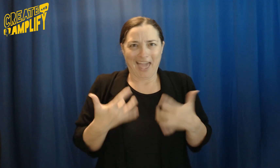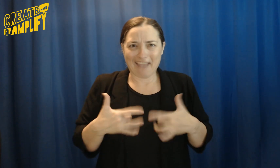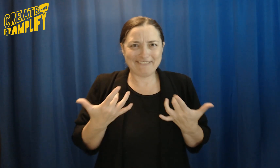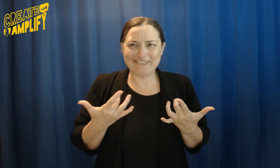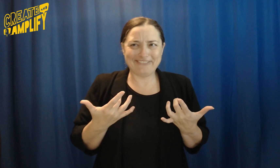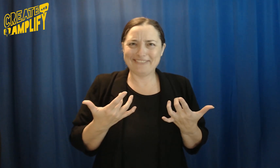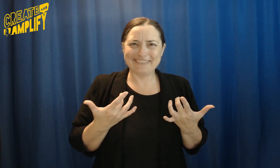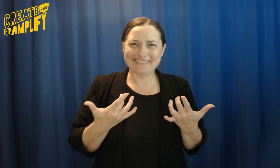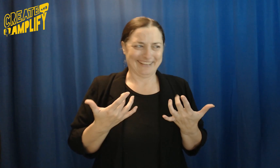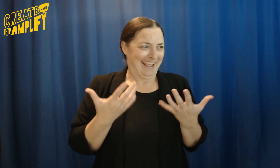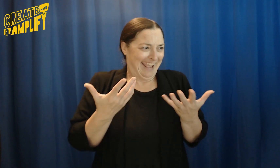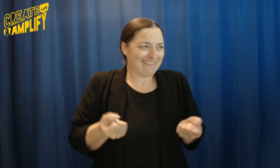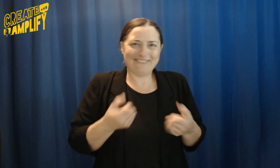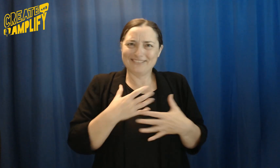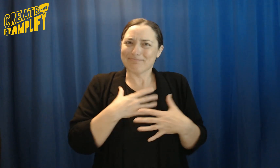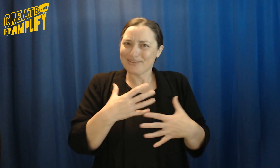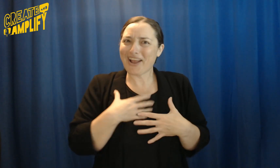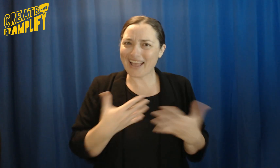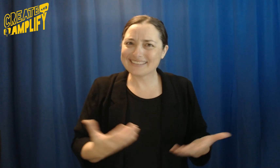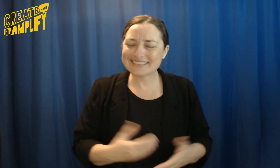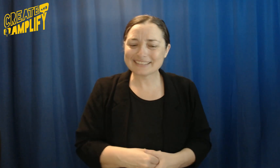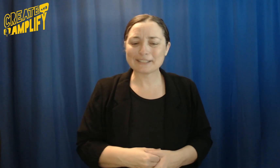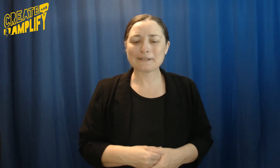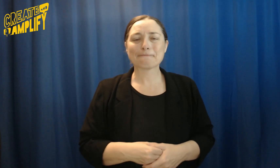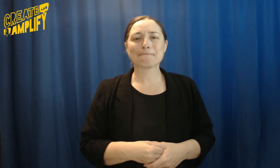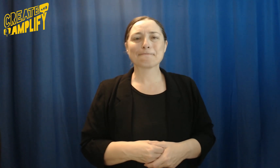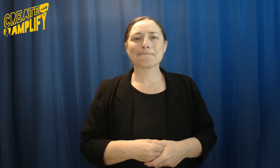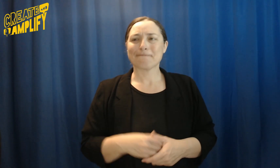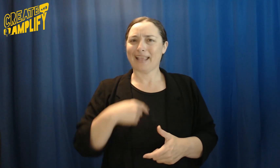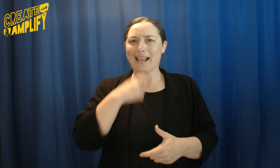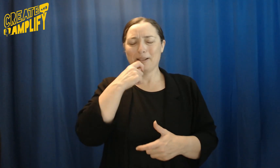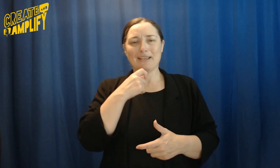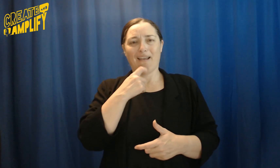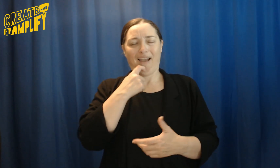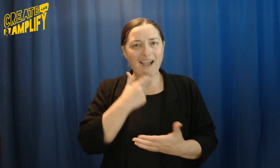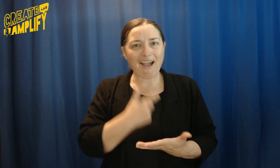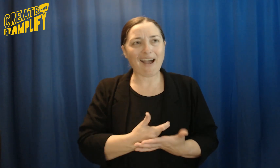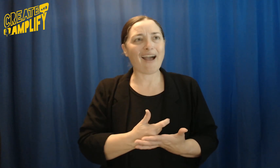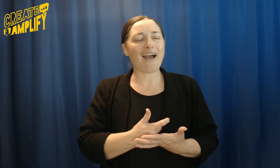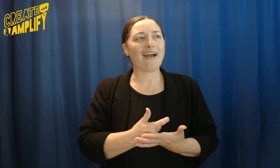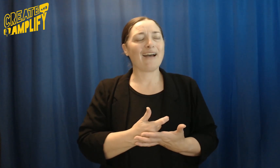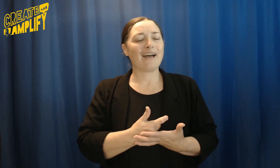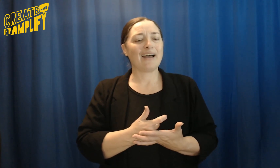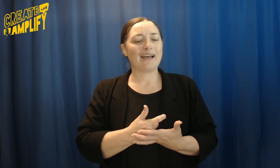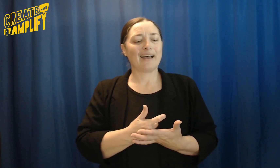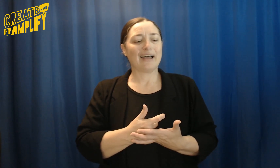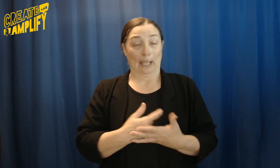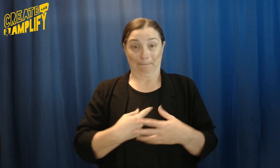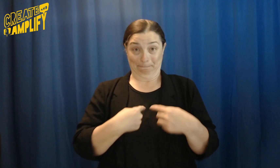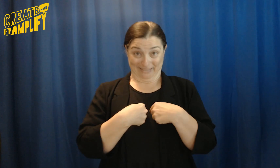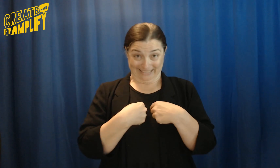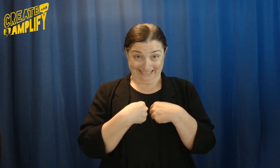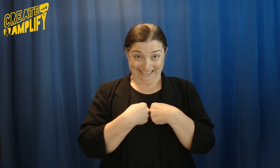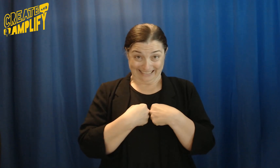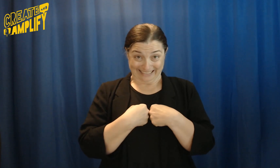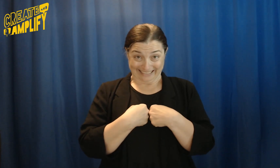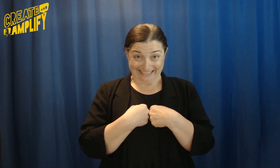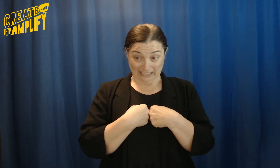me. I was astounded that someone like me could be on the